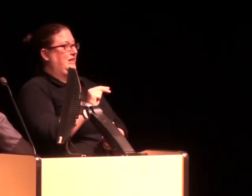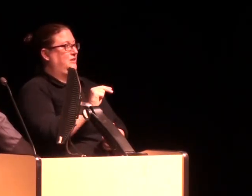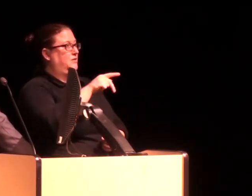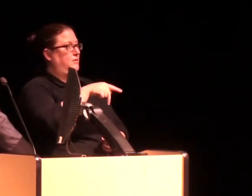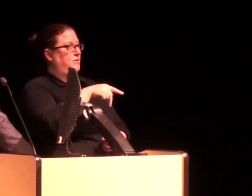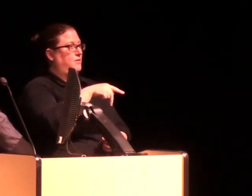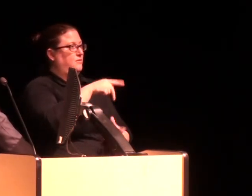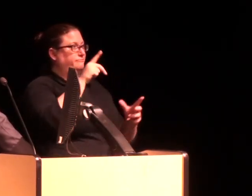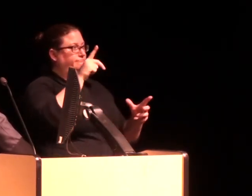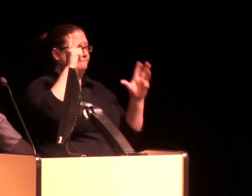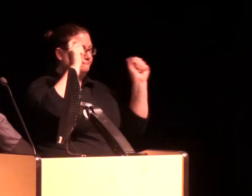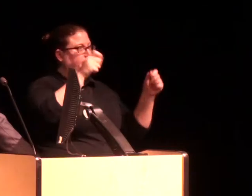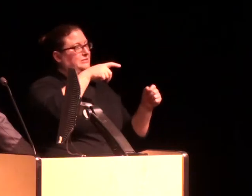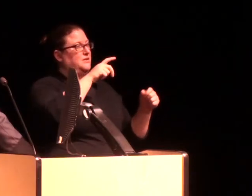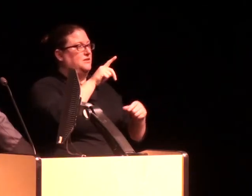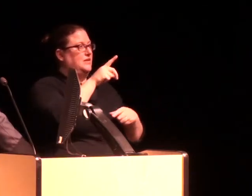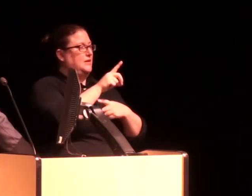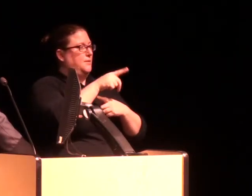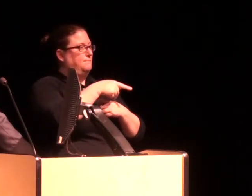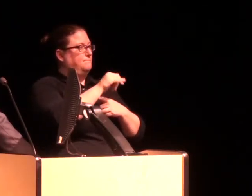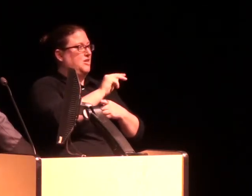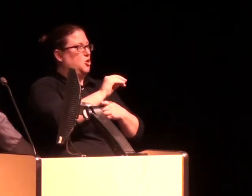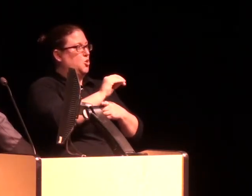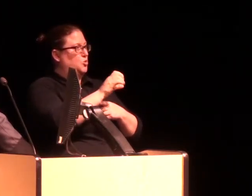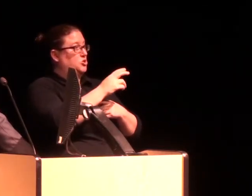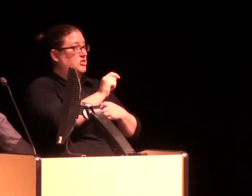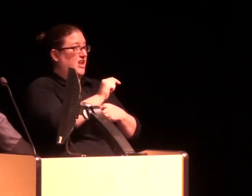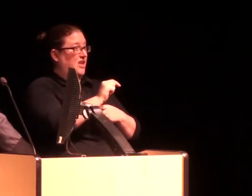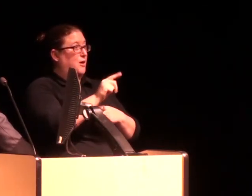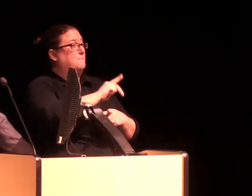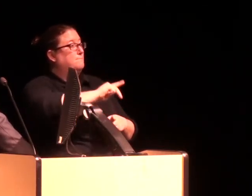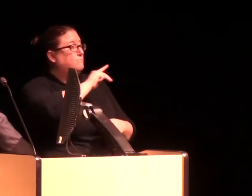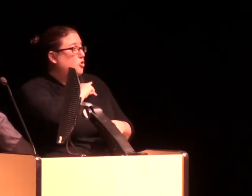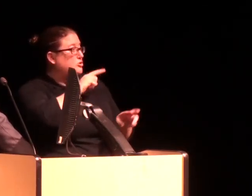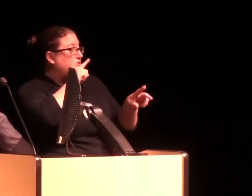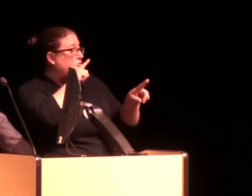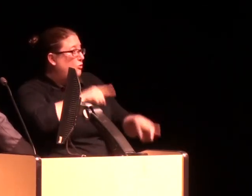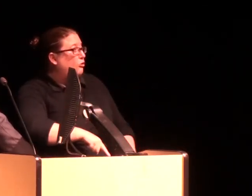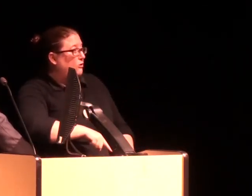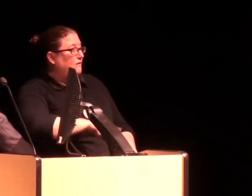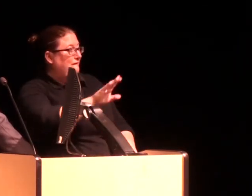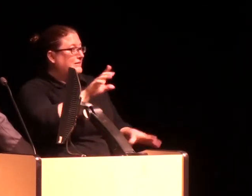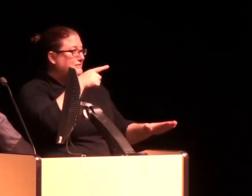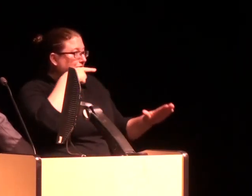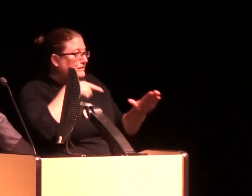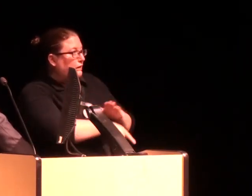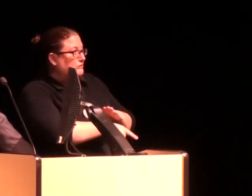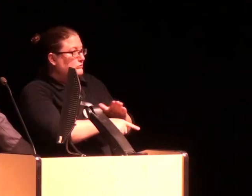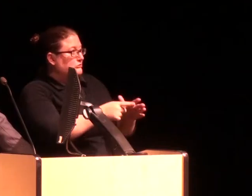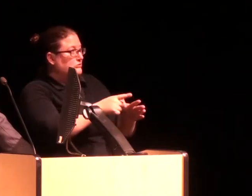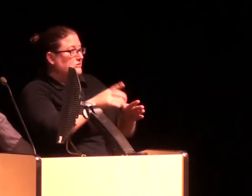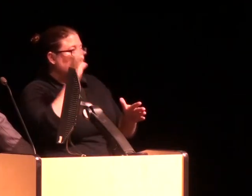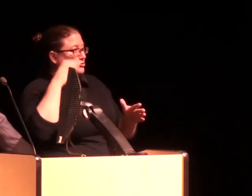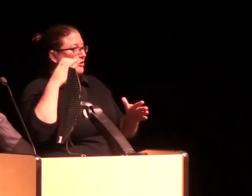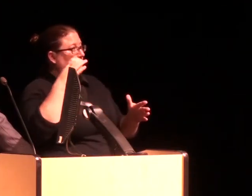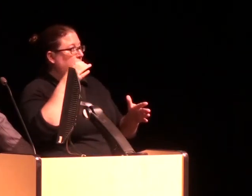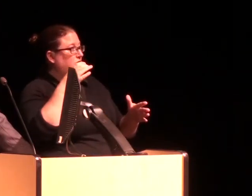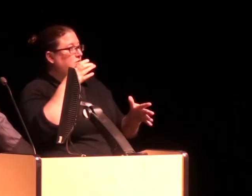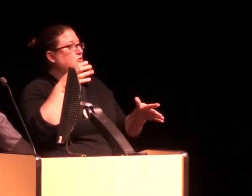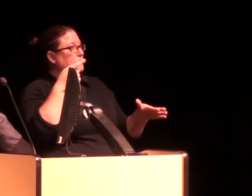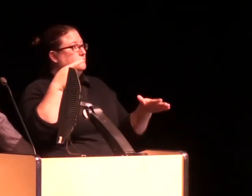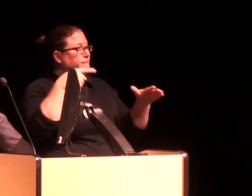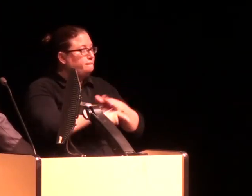Pinochet personally ordered his intelligence chief to carry out the murder of ex-critic